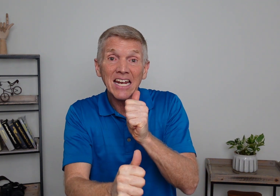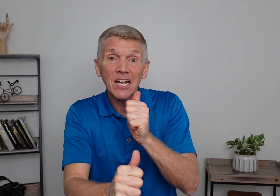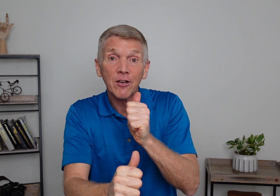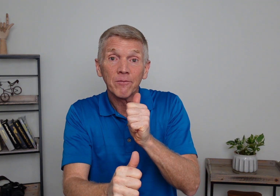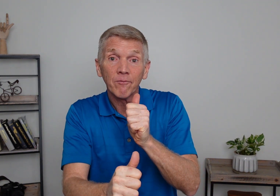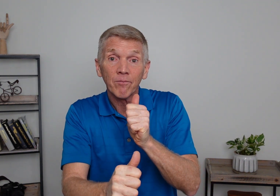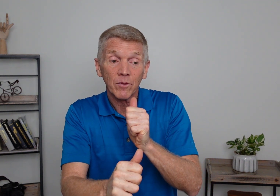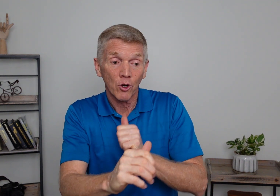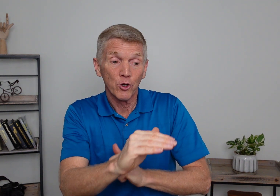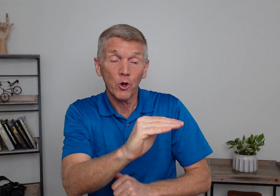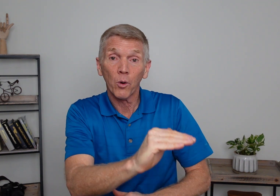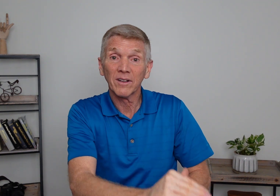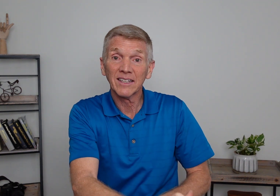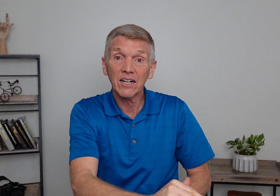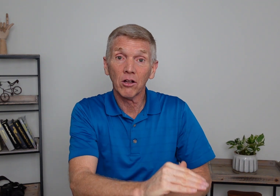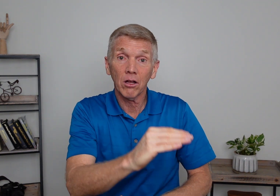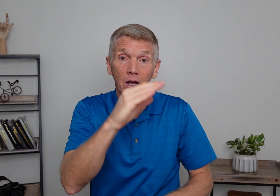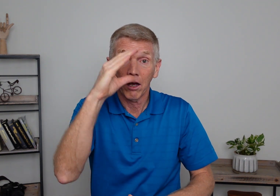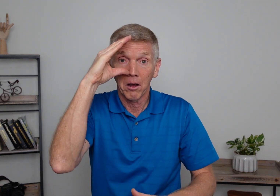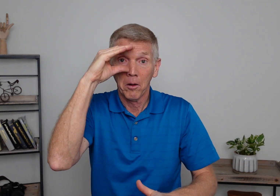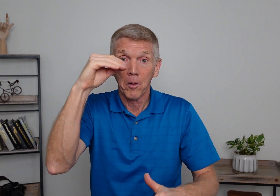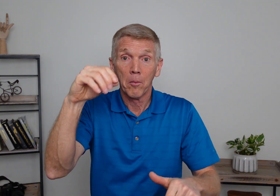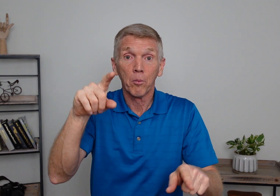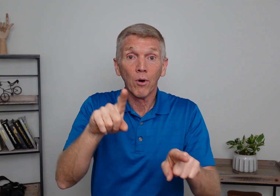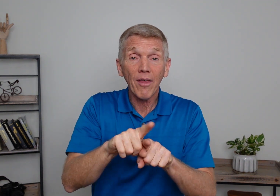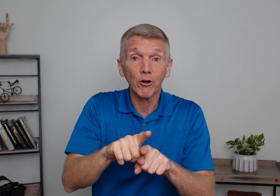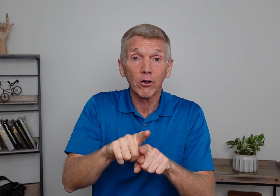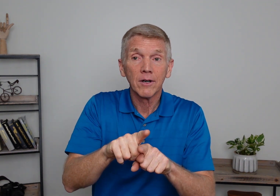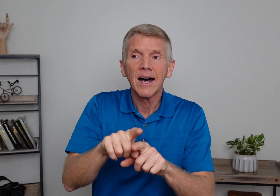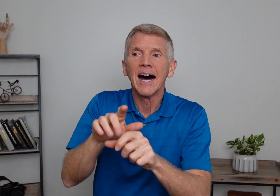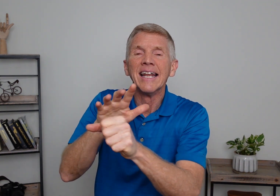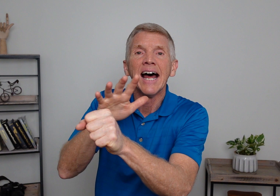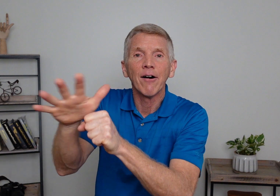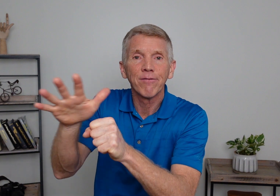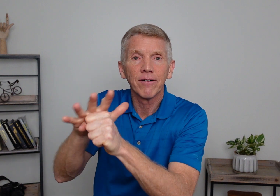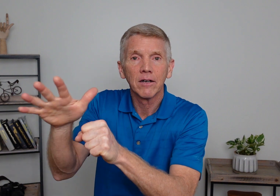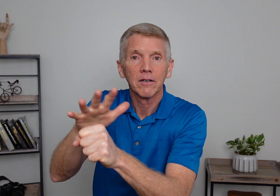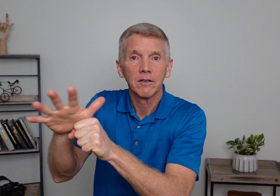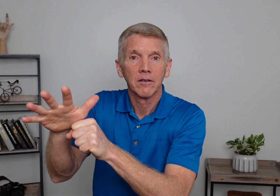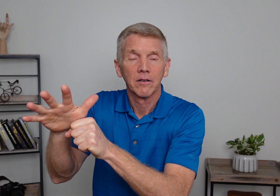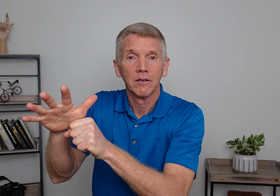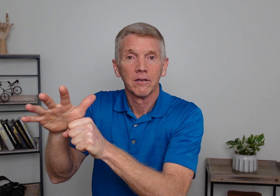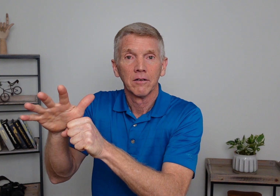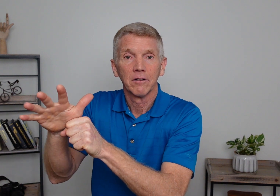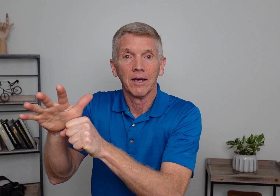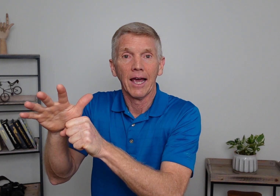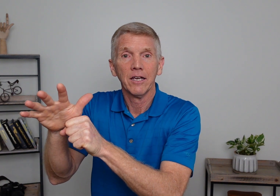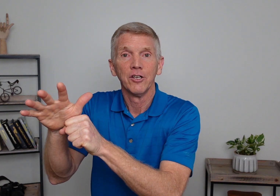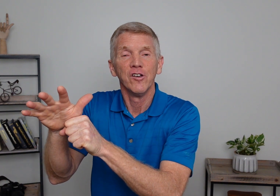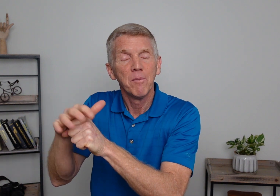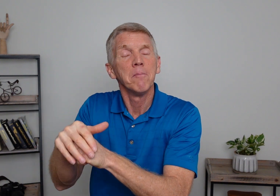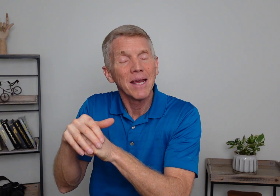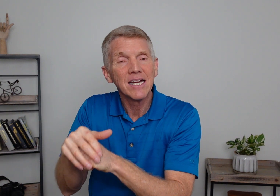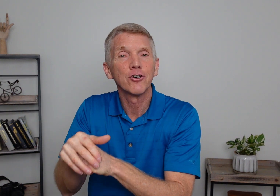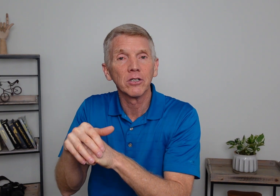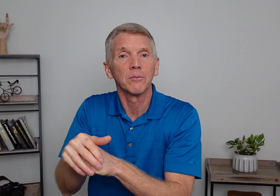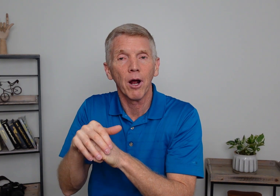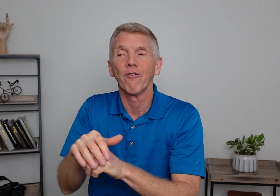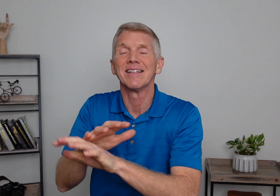mean to your little brother. Enough. Okay, you've been mean to your little brother. That's